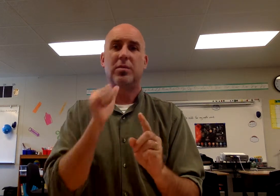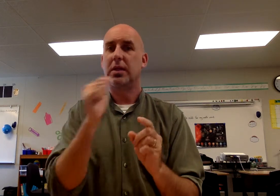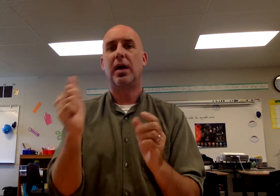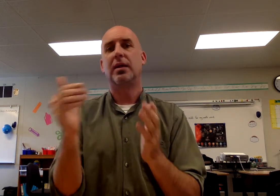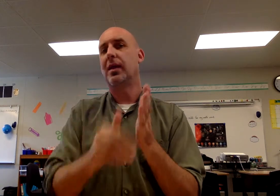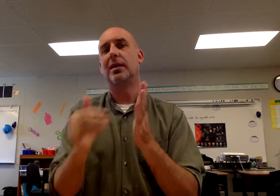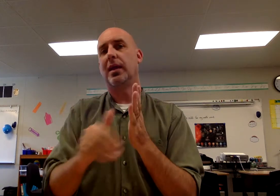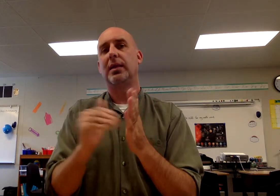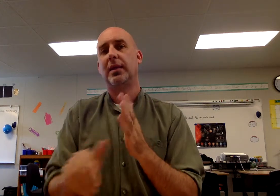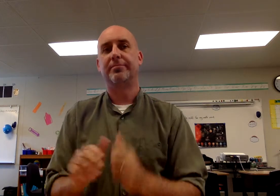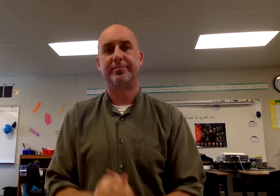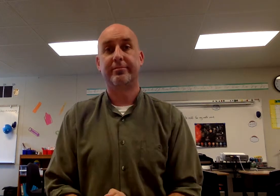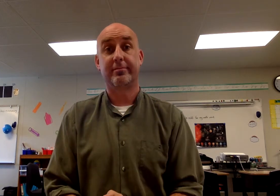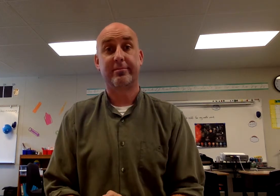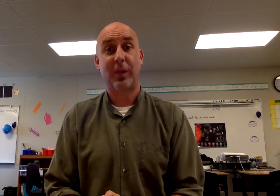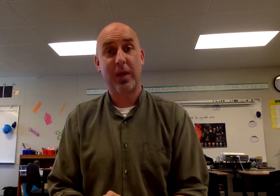not again. Okay?